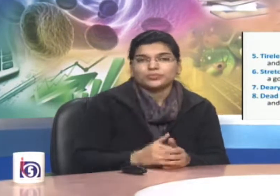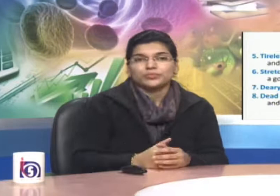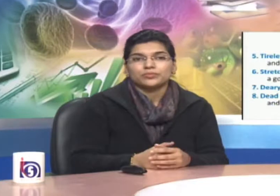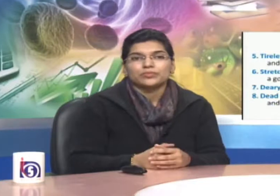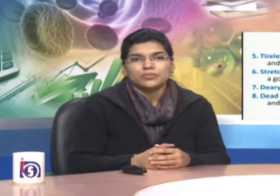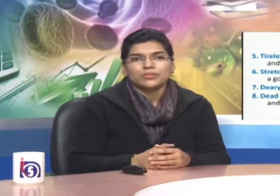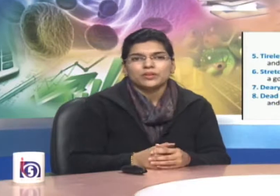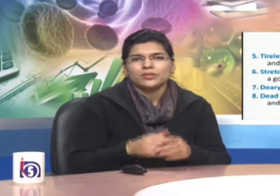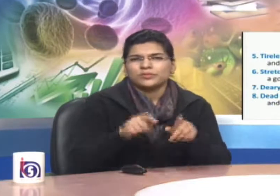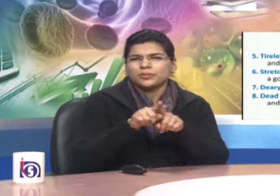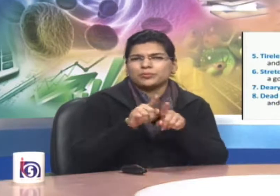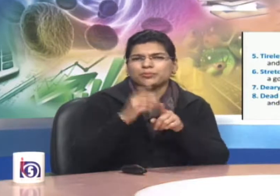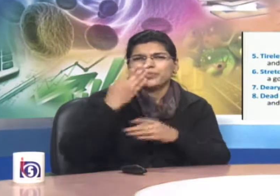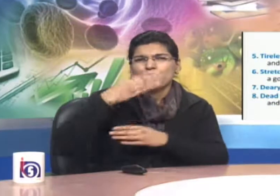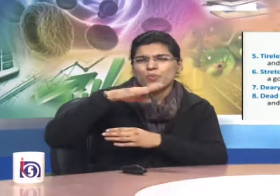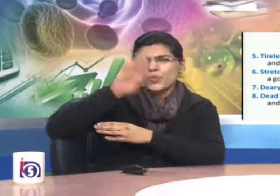Eighth word is